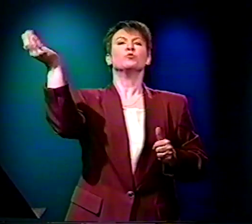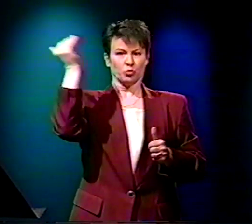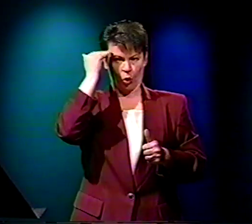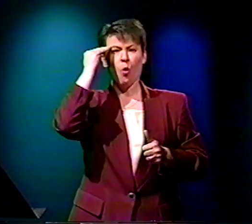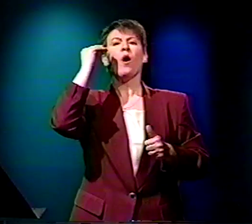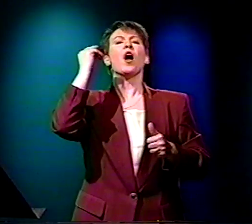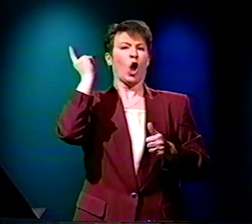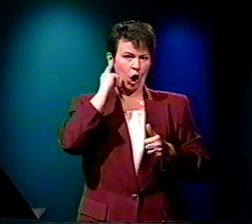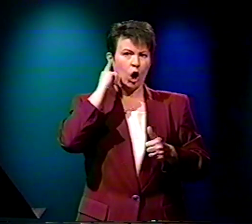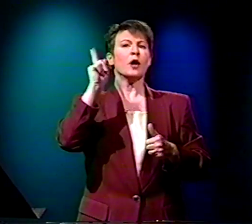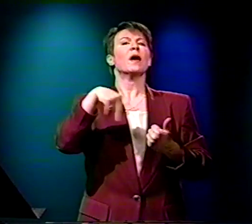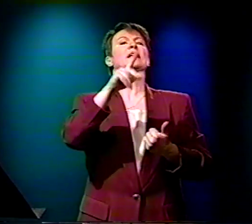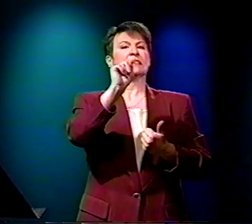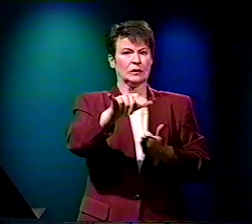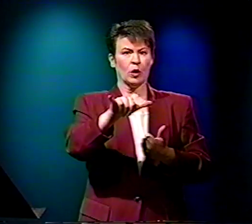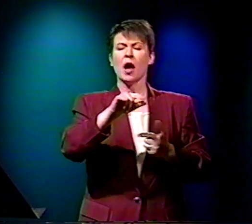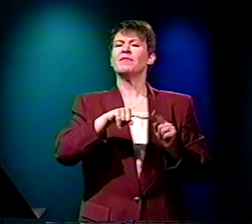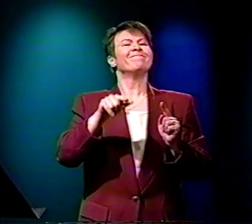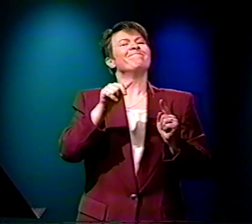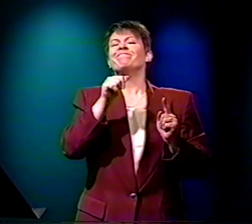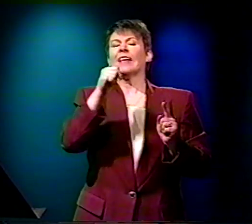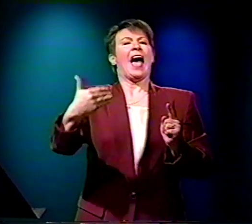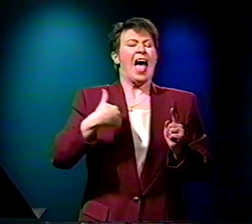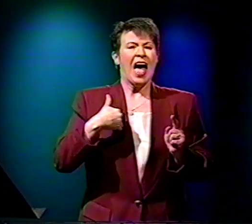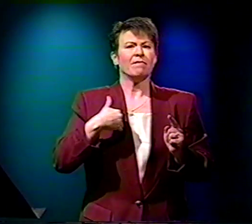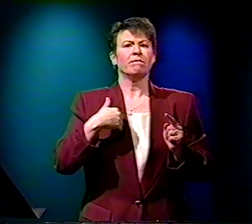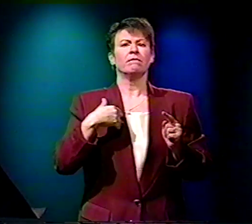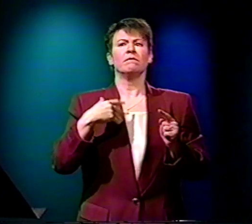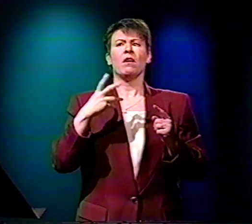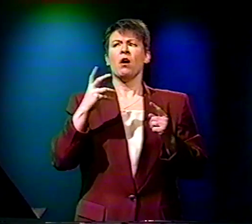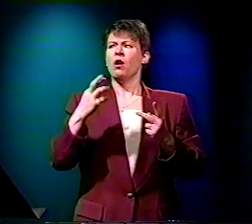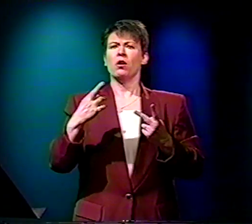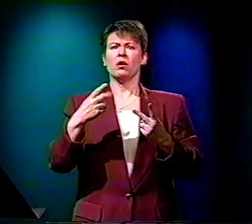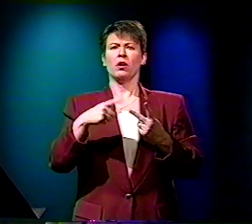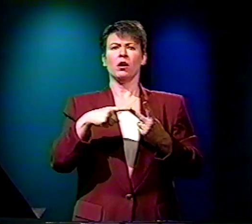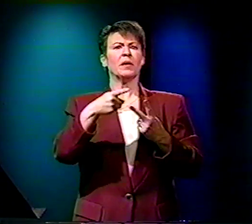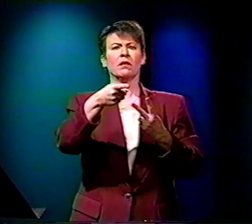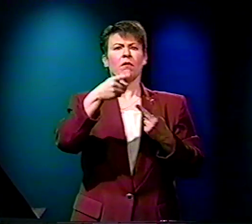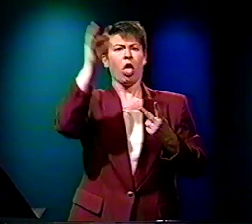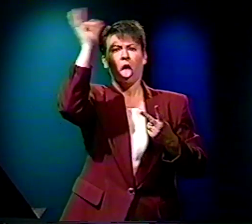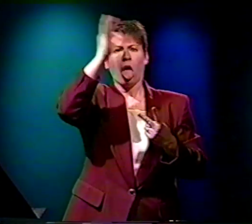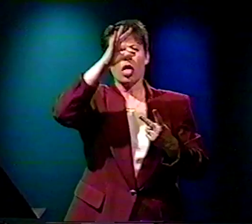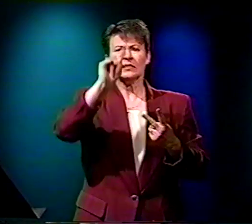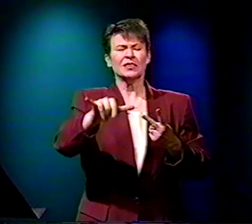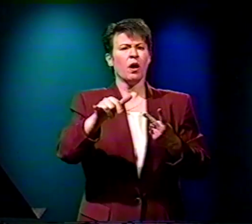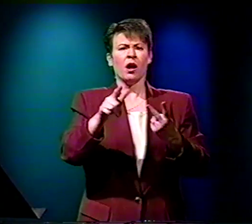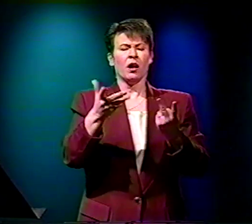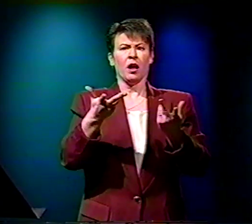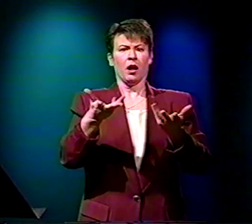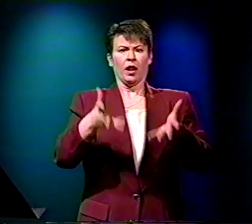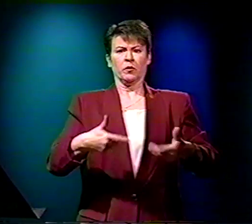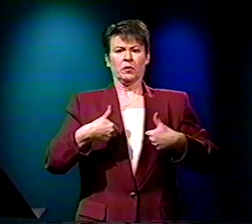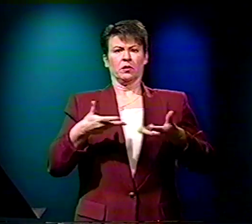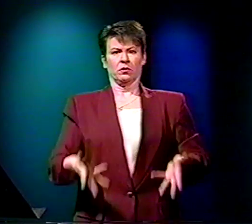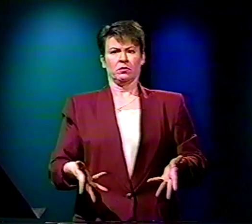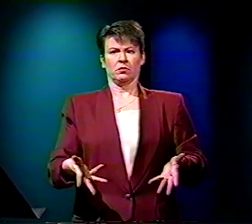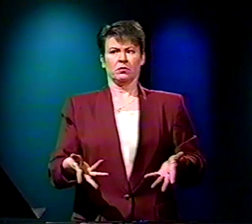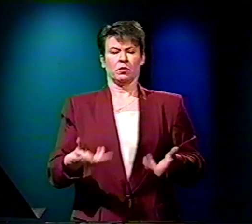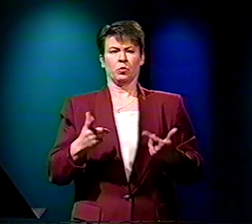to know what that no meant. Does that mean that you know what a TTY is, or it means that you don't have a TTY, or does it mean you don't know anything about a